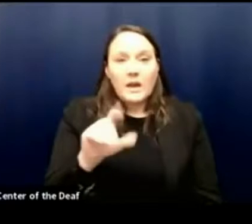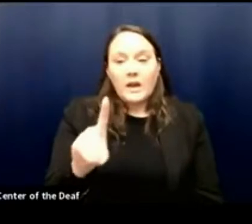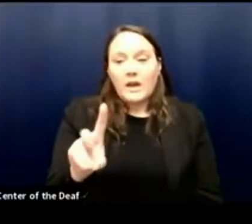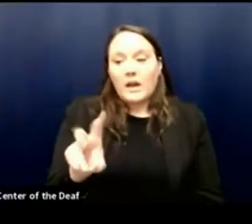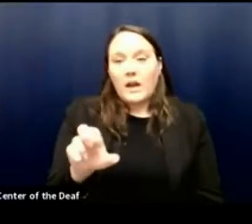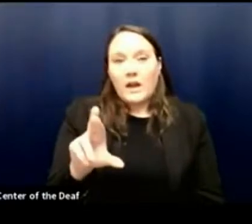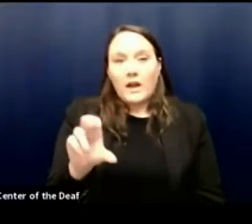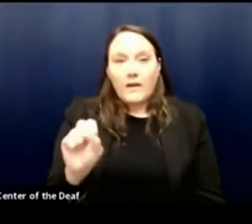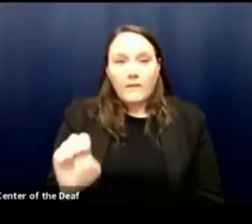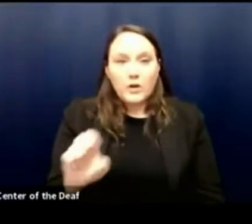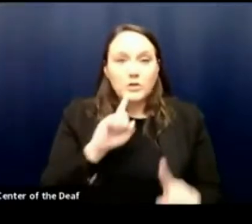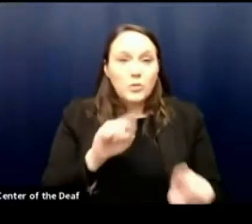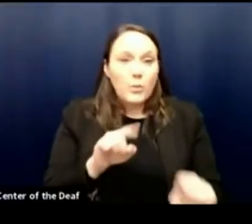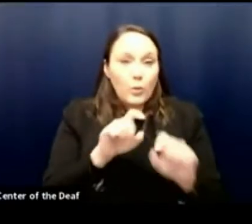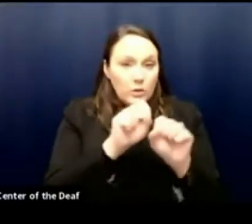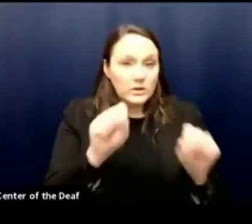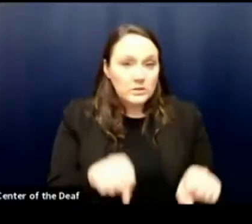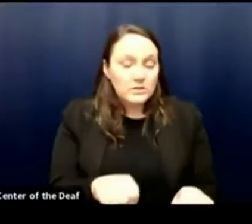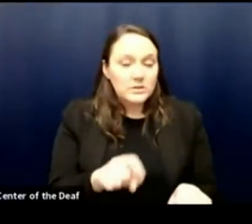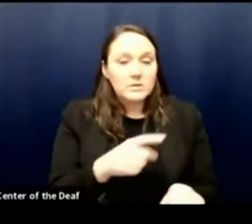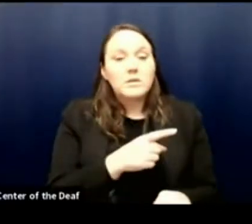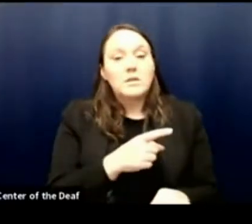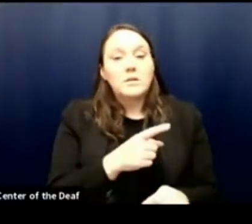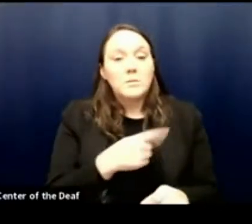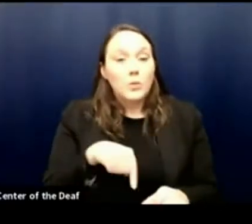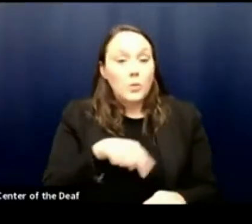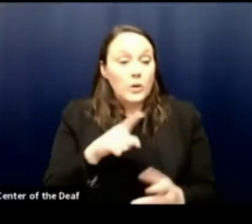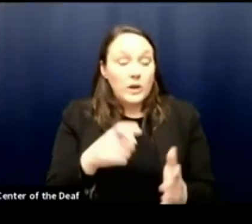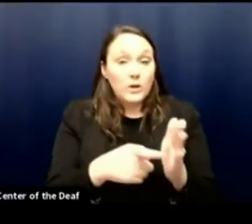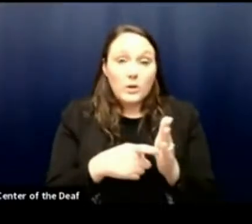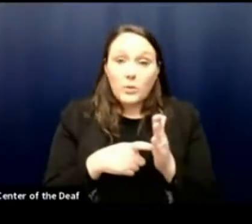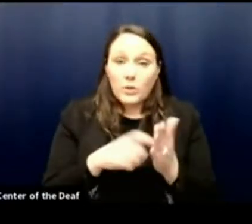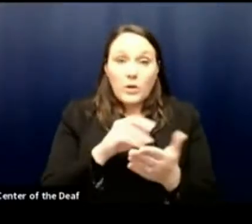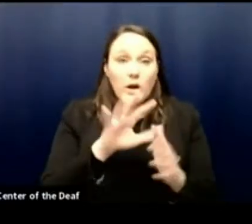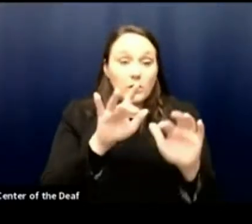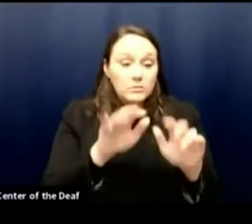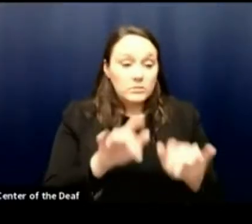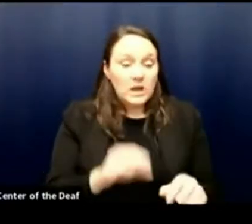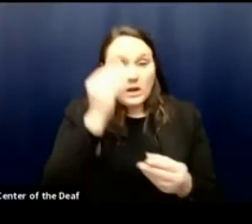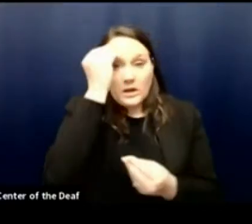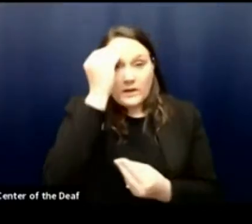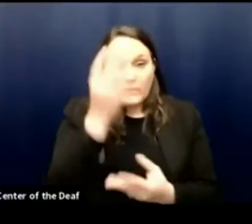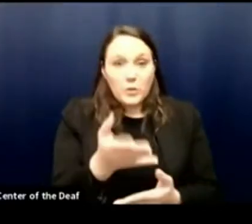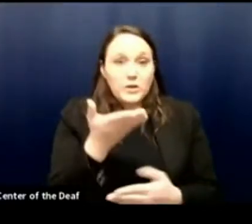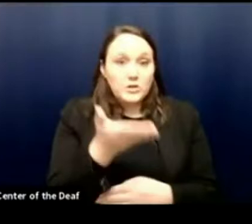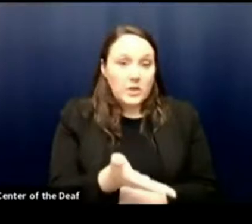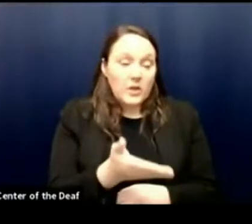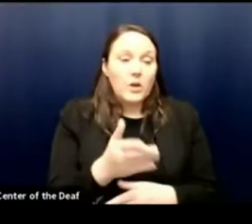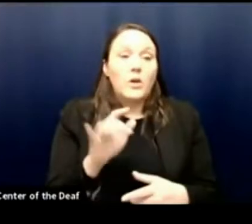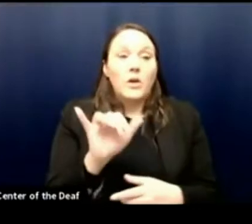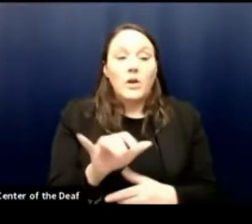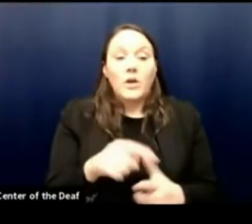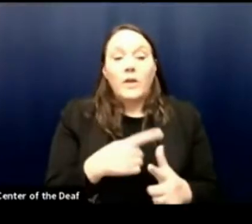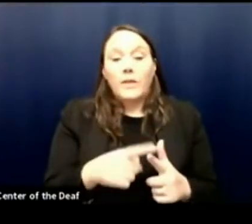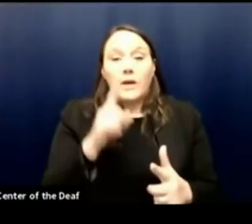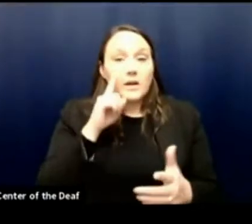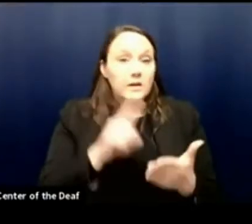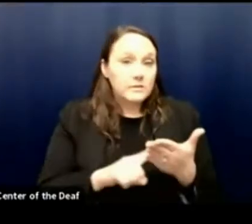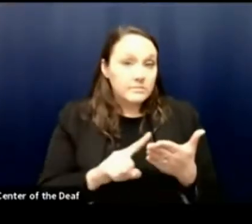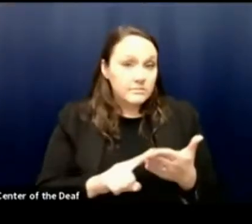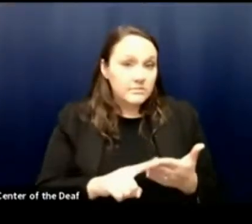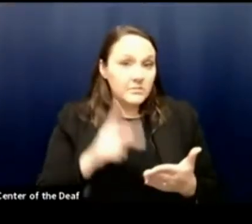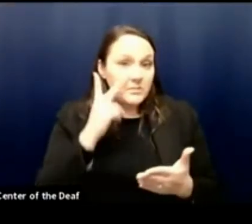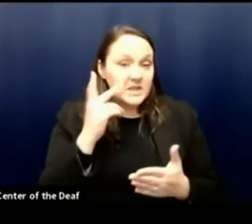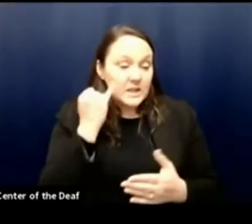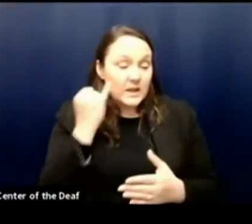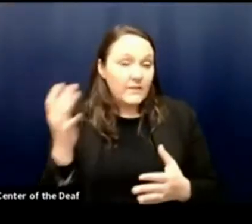System that we're required to put information in there. And then that's investigated to see if it was related to